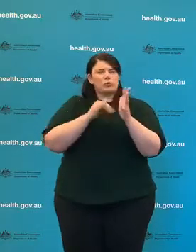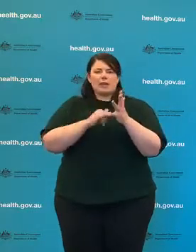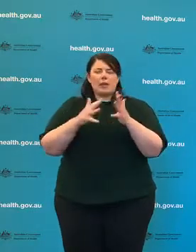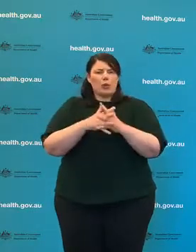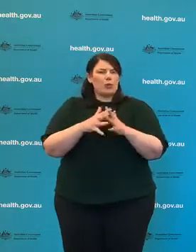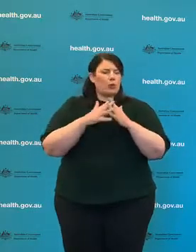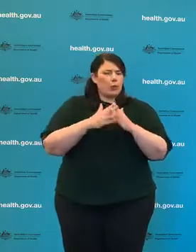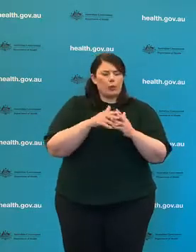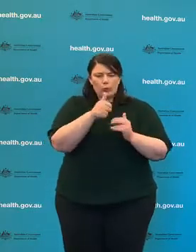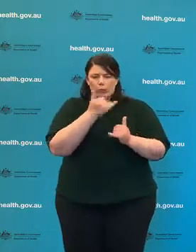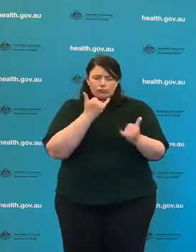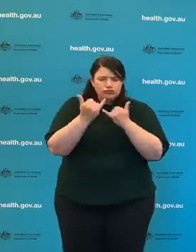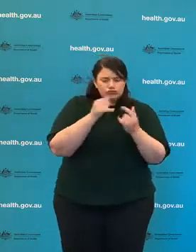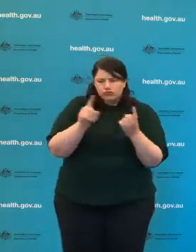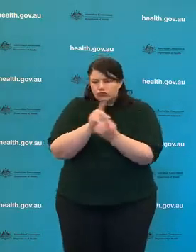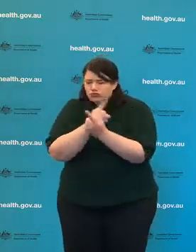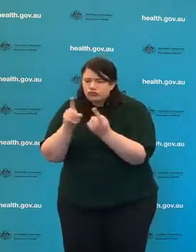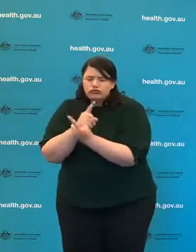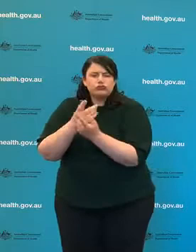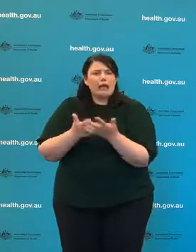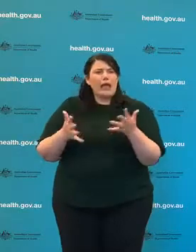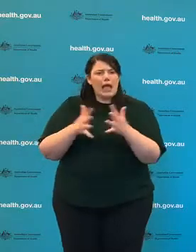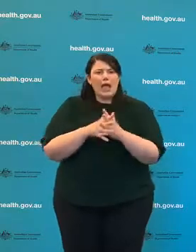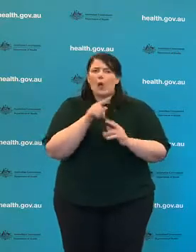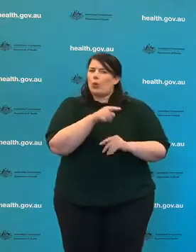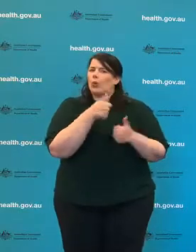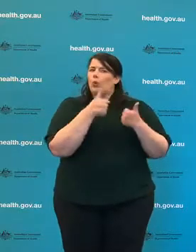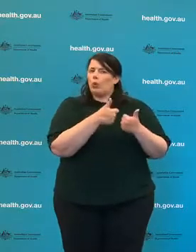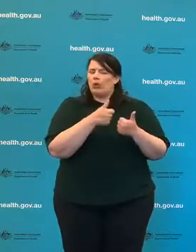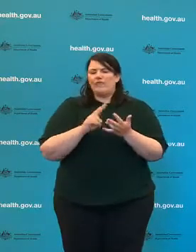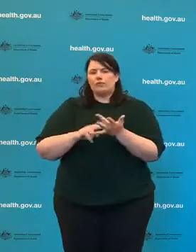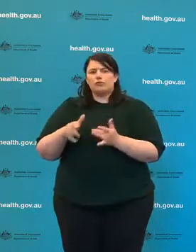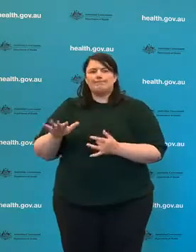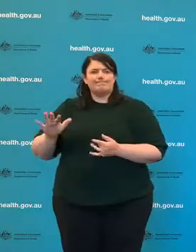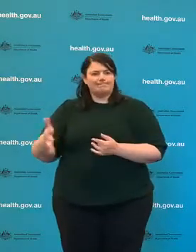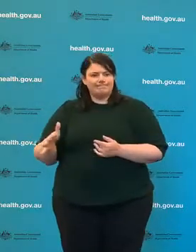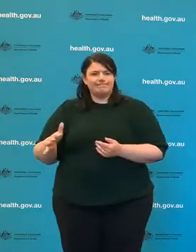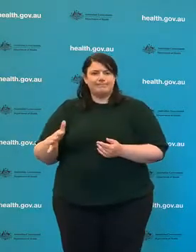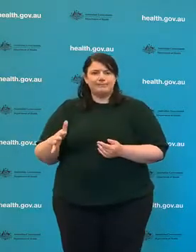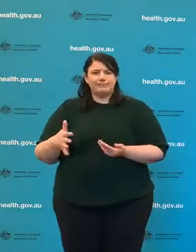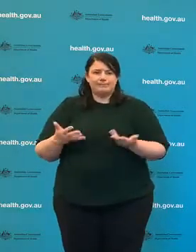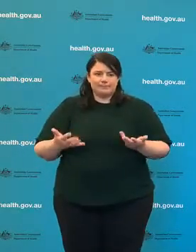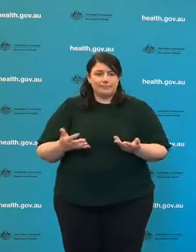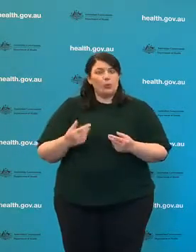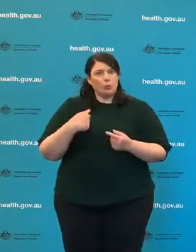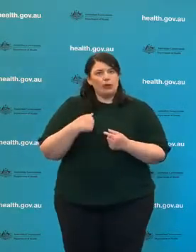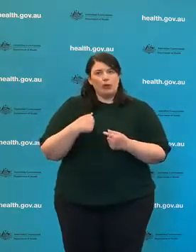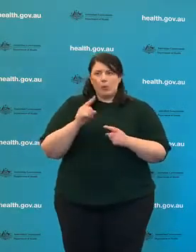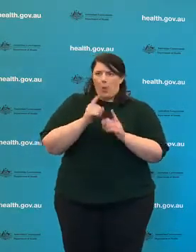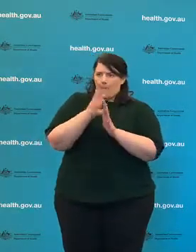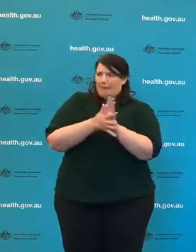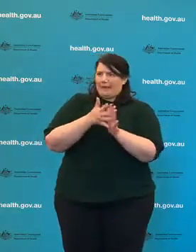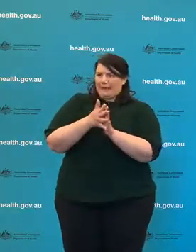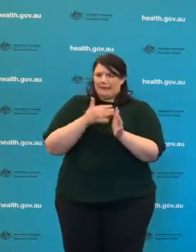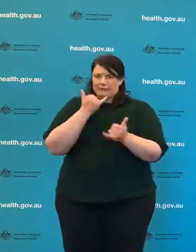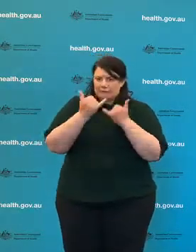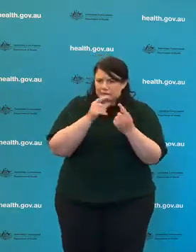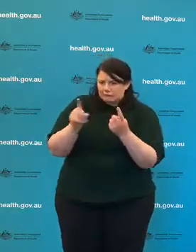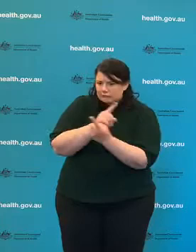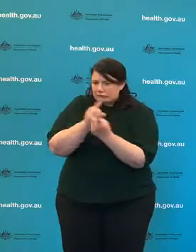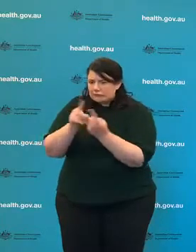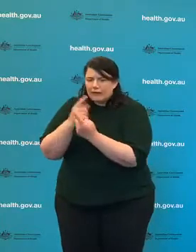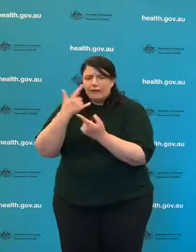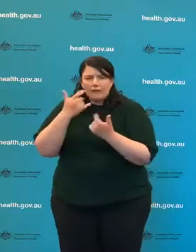to the principles of contact tracing, and the principles of contact tracing are no different from any jurisdiction, New South Wales, Victoria, anywhere